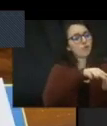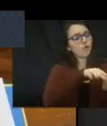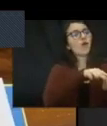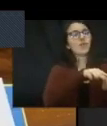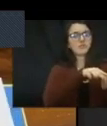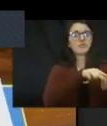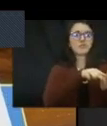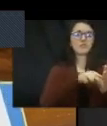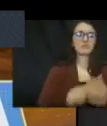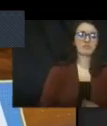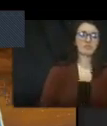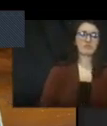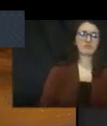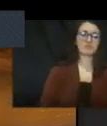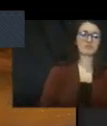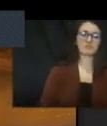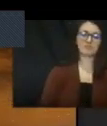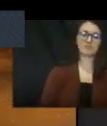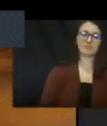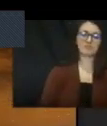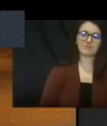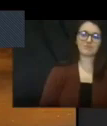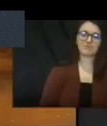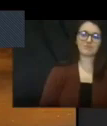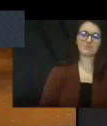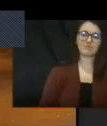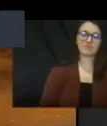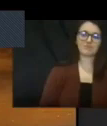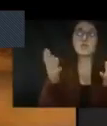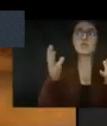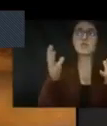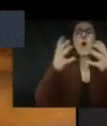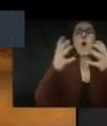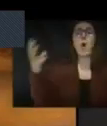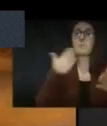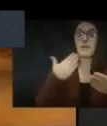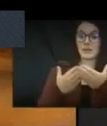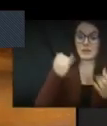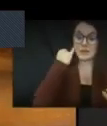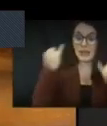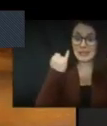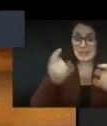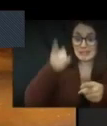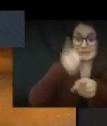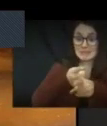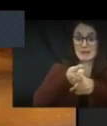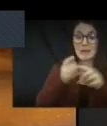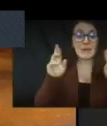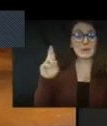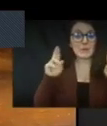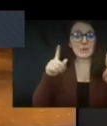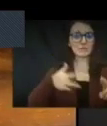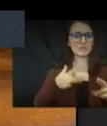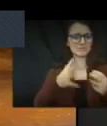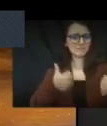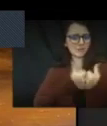that with definitions. This book gave so many great ideas. I hope that you take the challenge and try